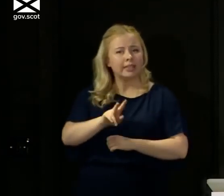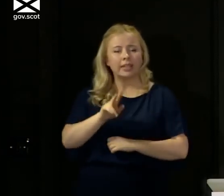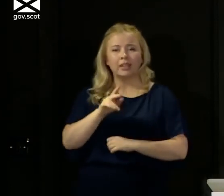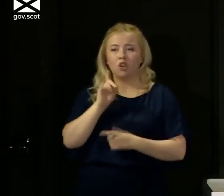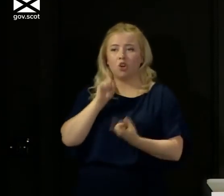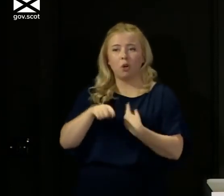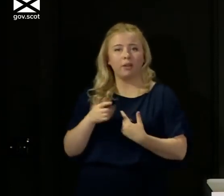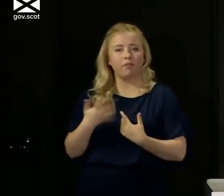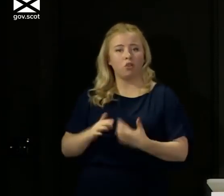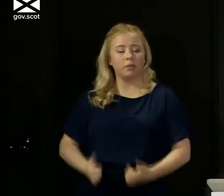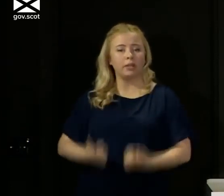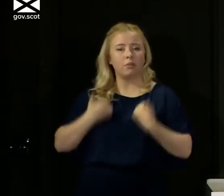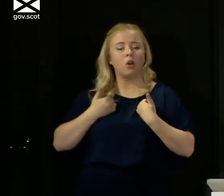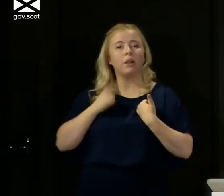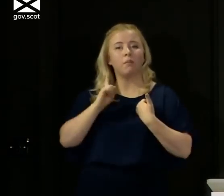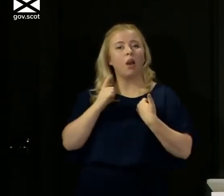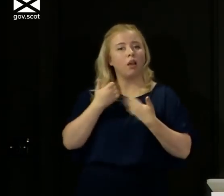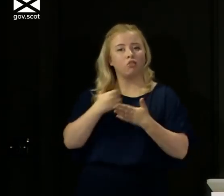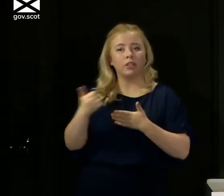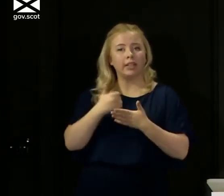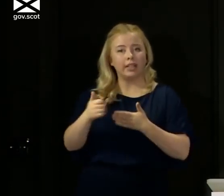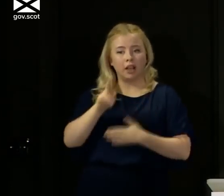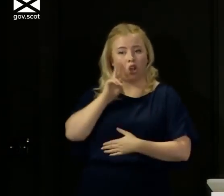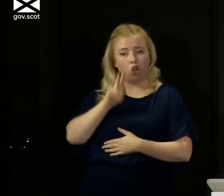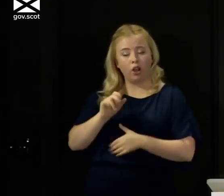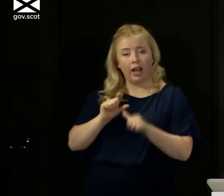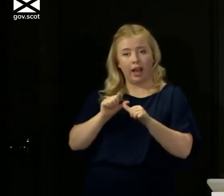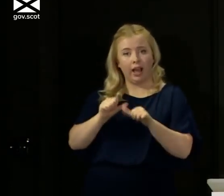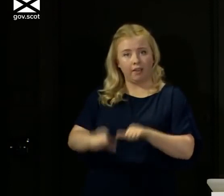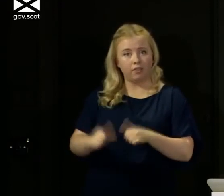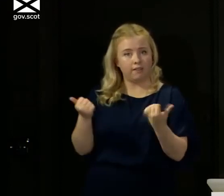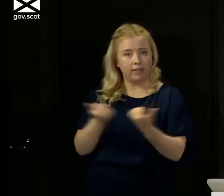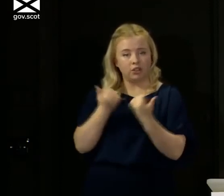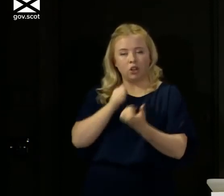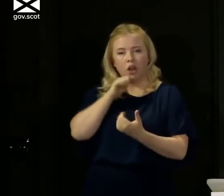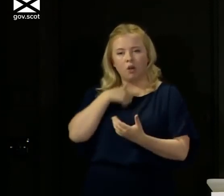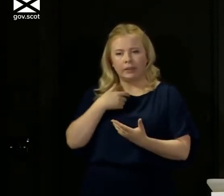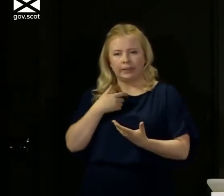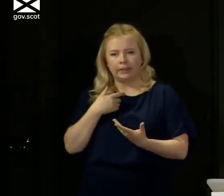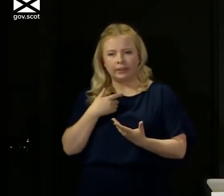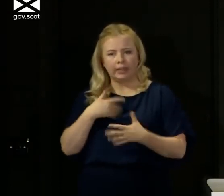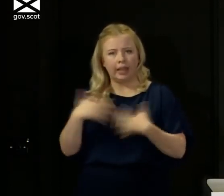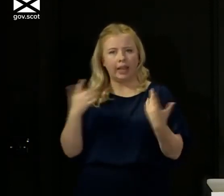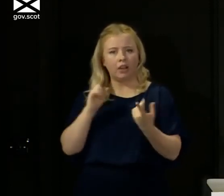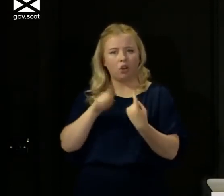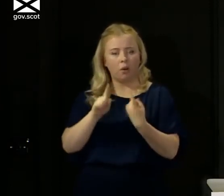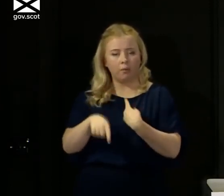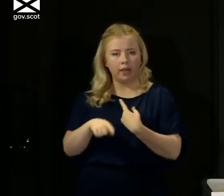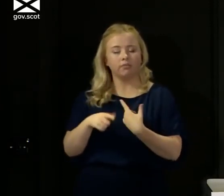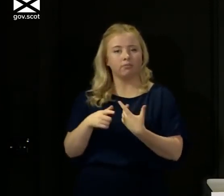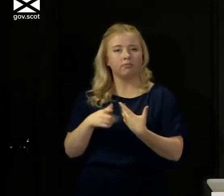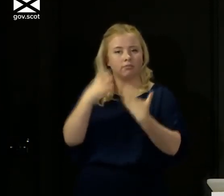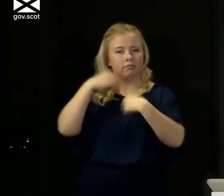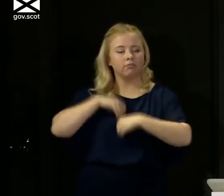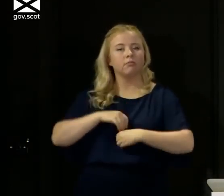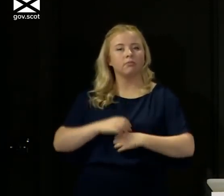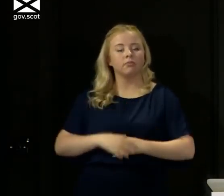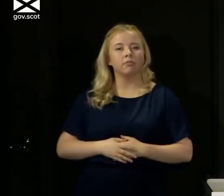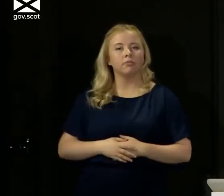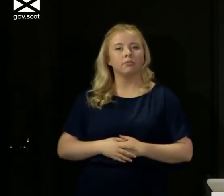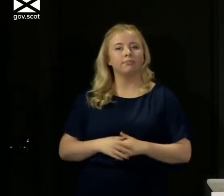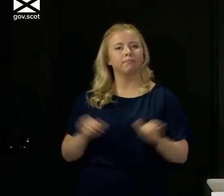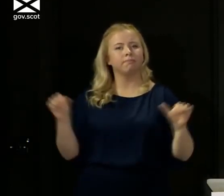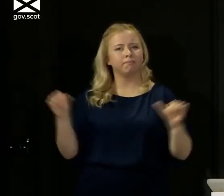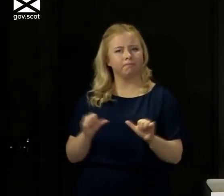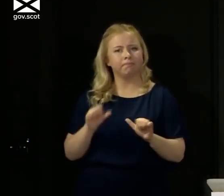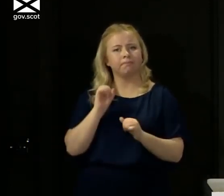committee this morning, but I routinely look at those afterwards and will take account of any comments that are made.